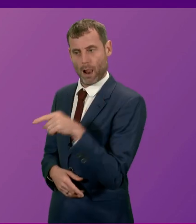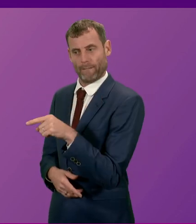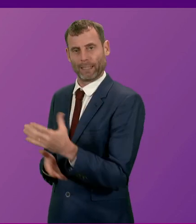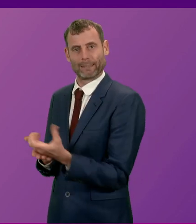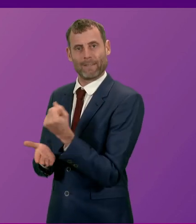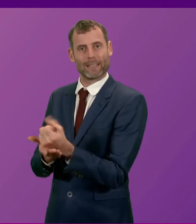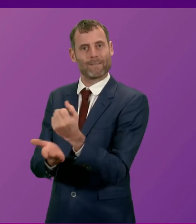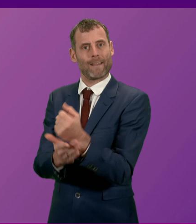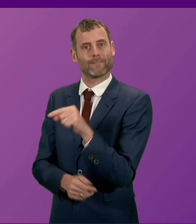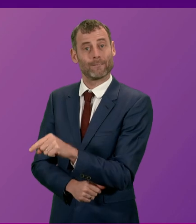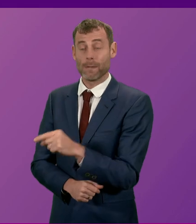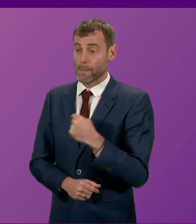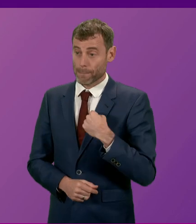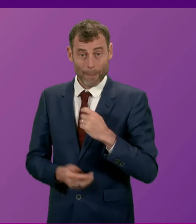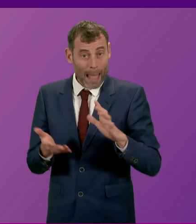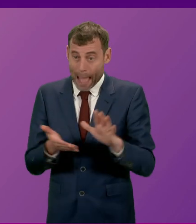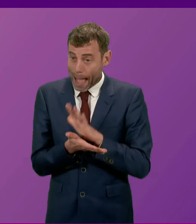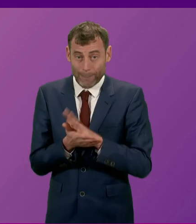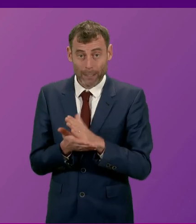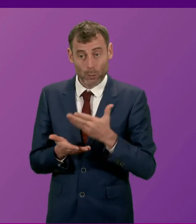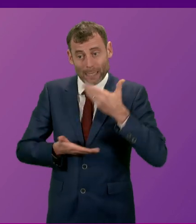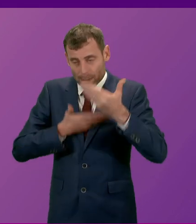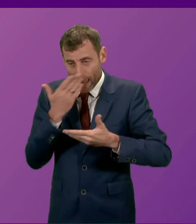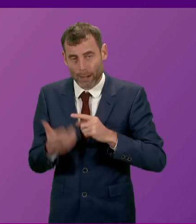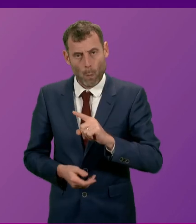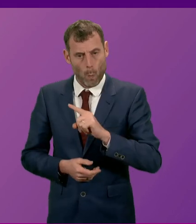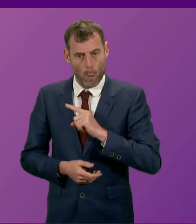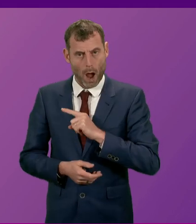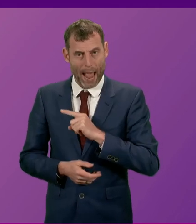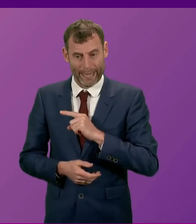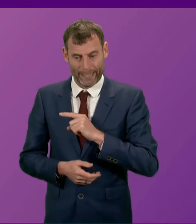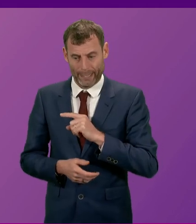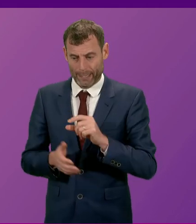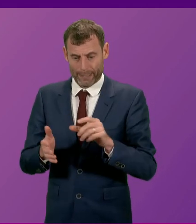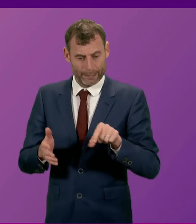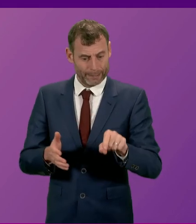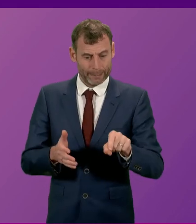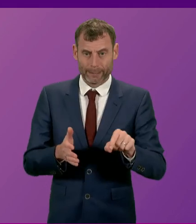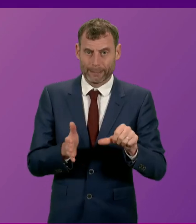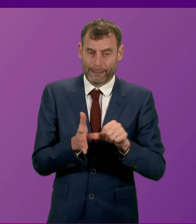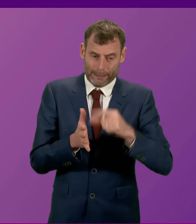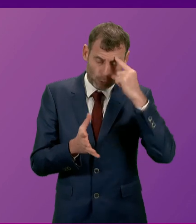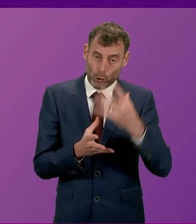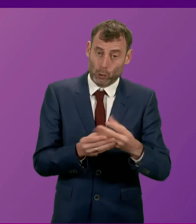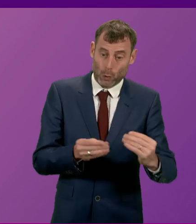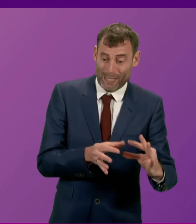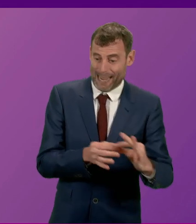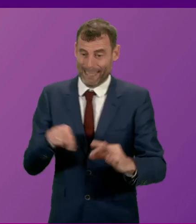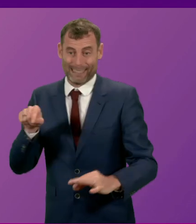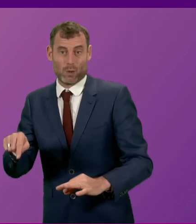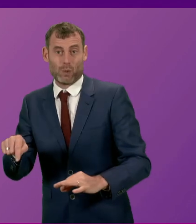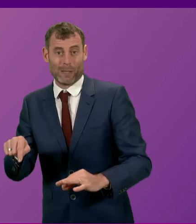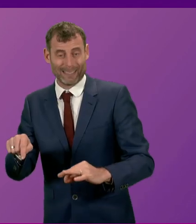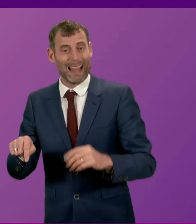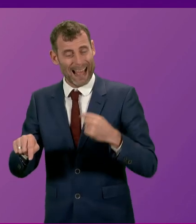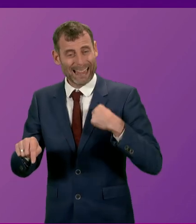But I'm very happy for us to be open about the challenges that we face here, but we have to do that on the basis of good quality information, and I will do what I can to address the point that she puts